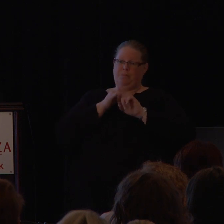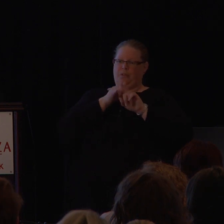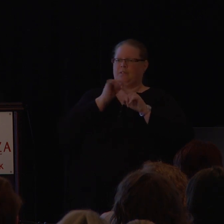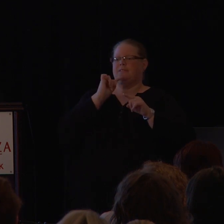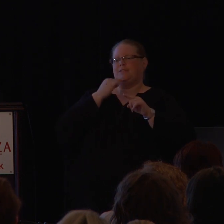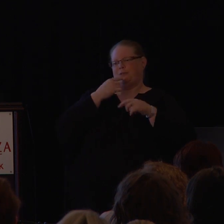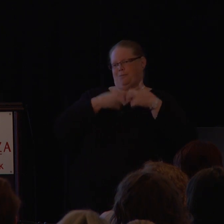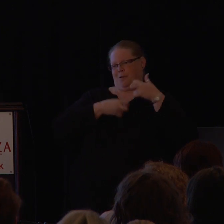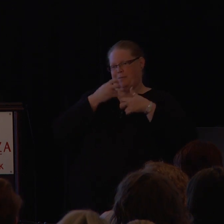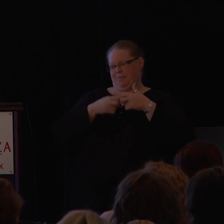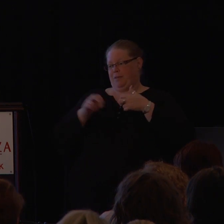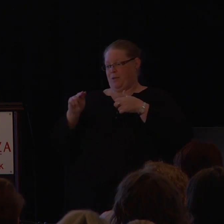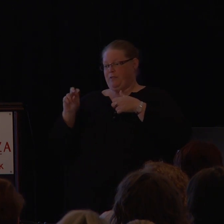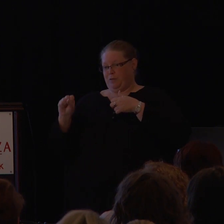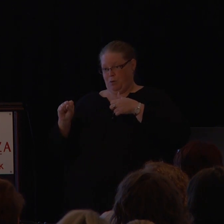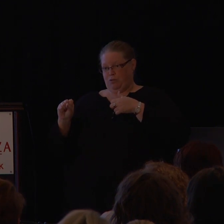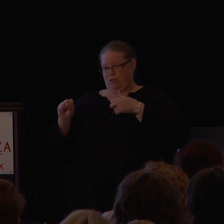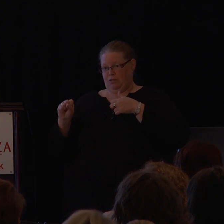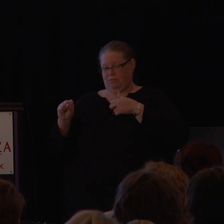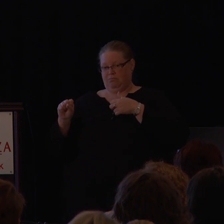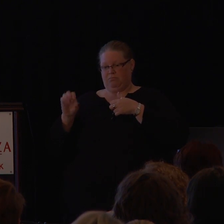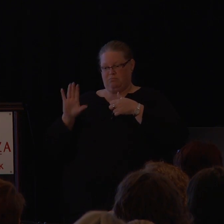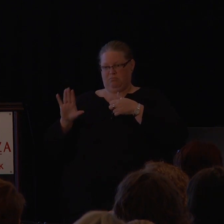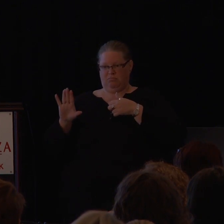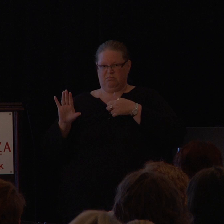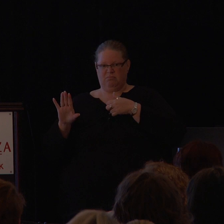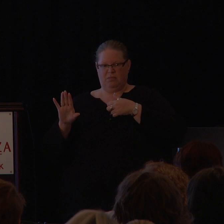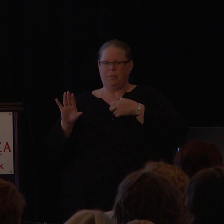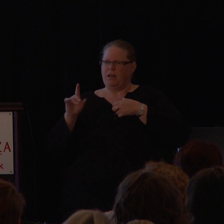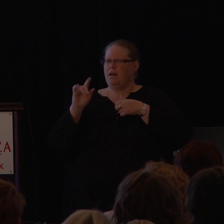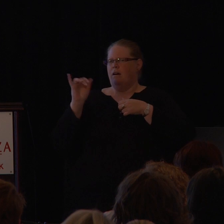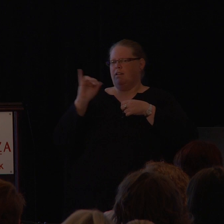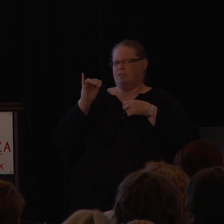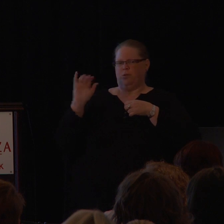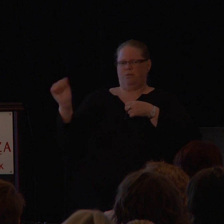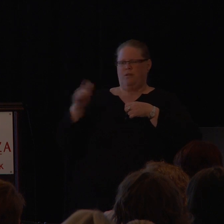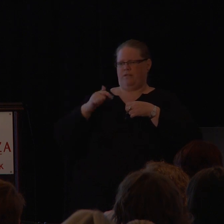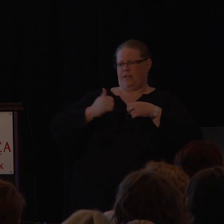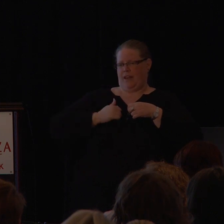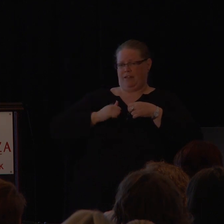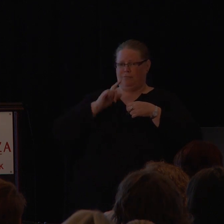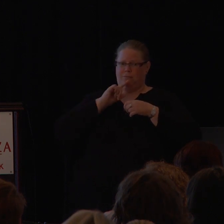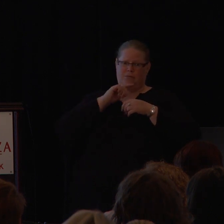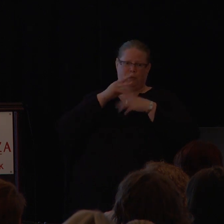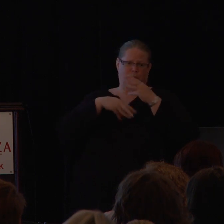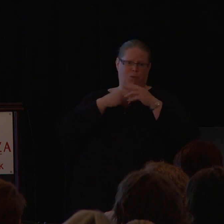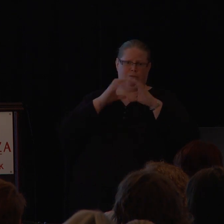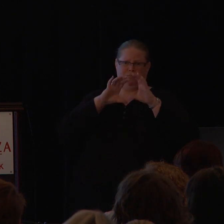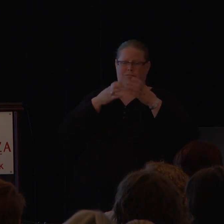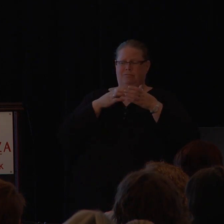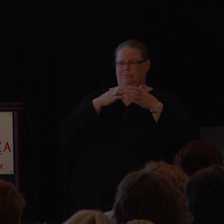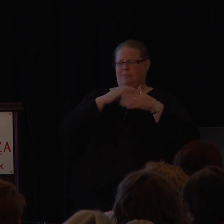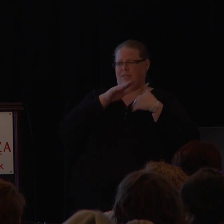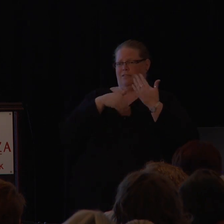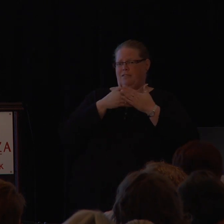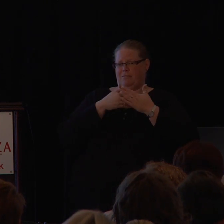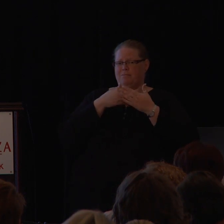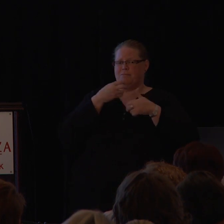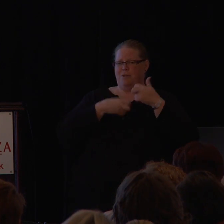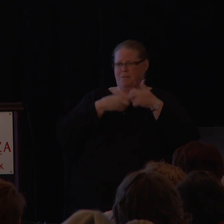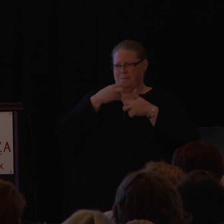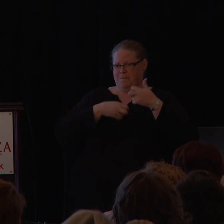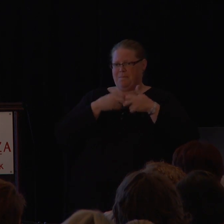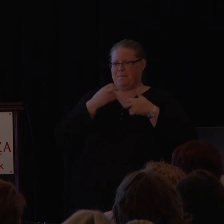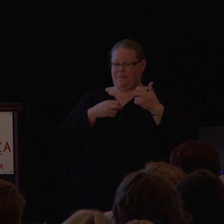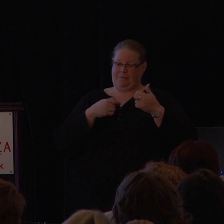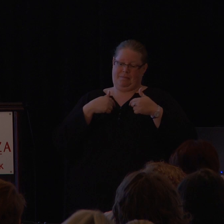the province of Nova Scotia and locally, and this is actually national and international. Since I've done the report, I was off earlier